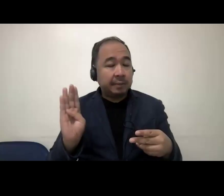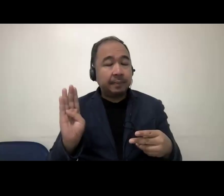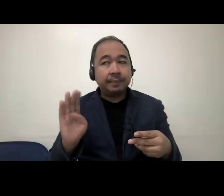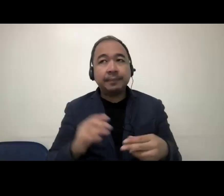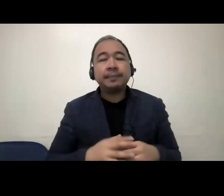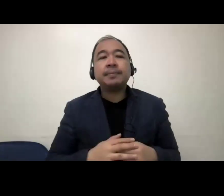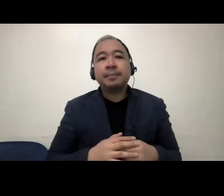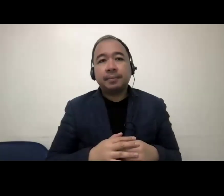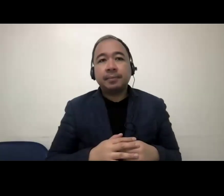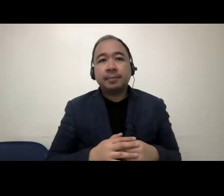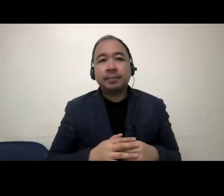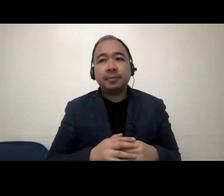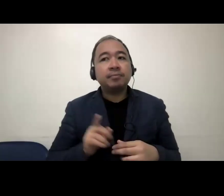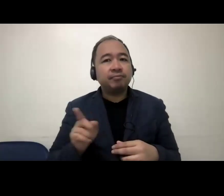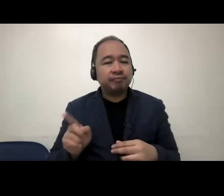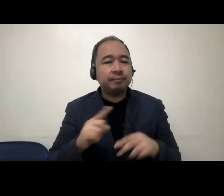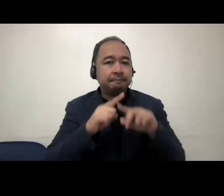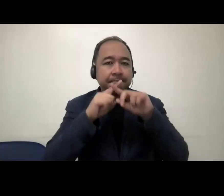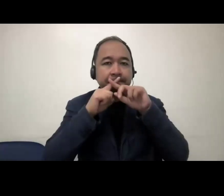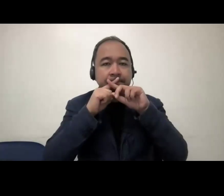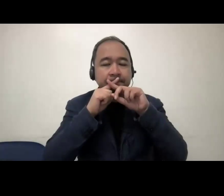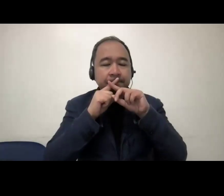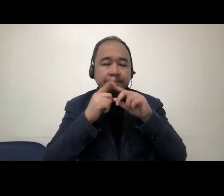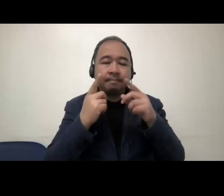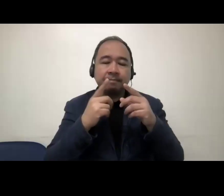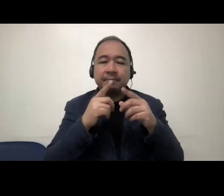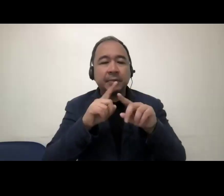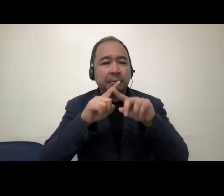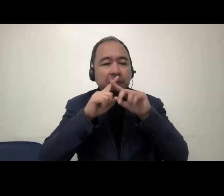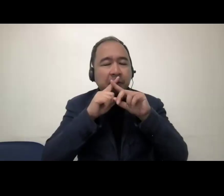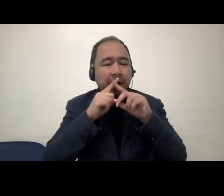the confidentiality issues of the affected communities is fully respected,